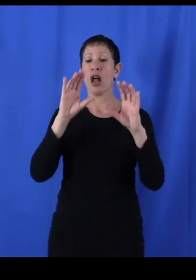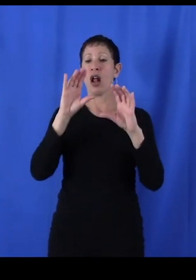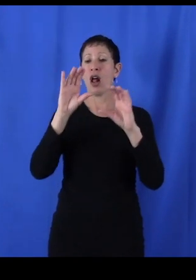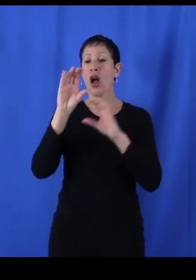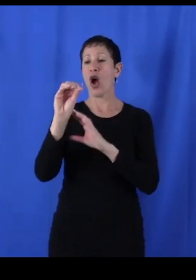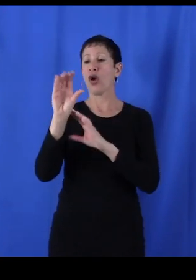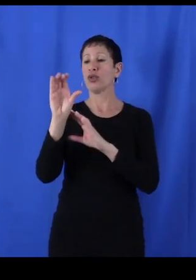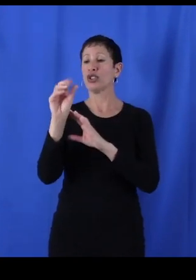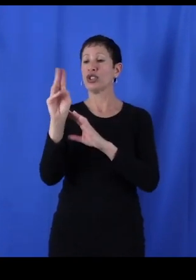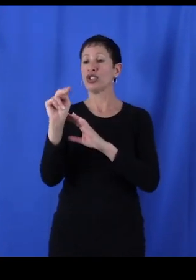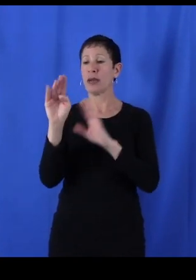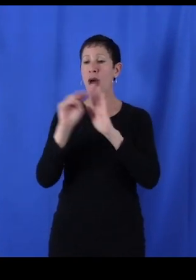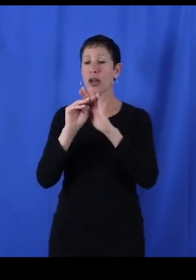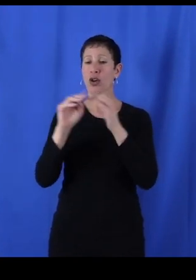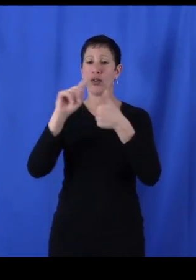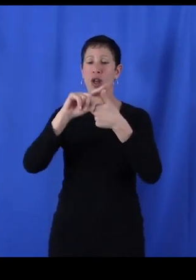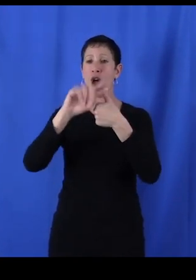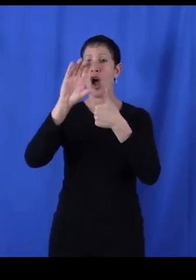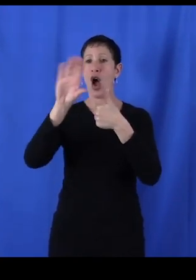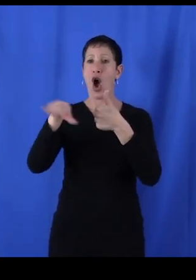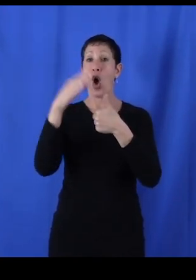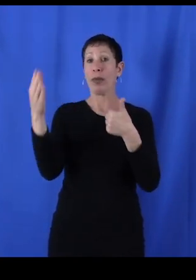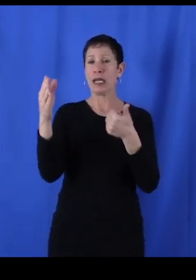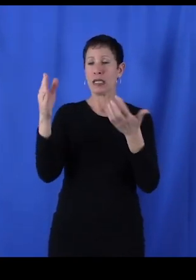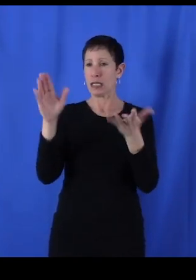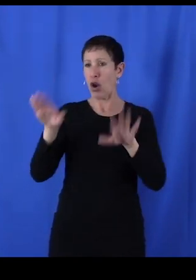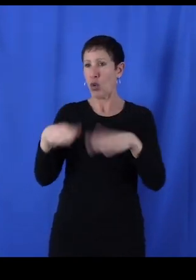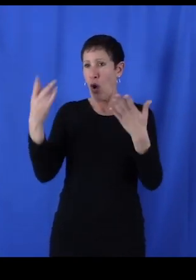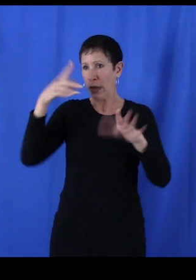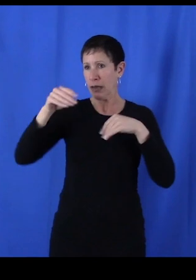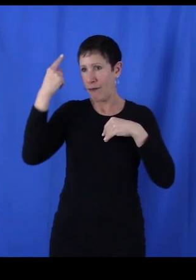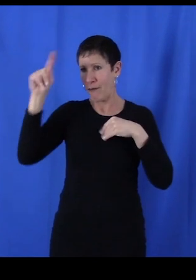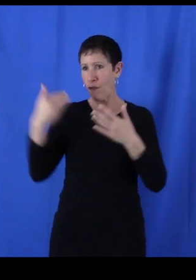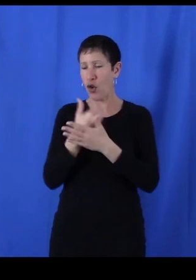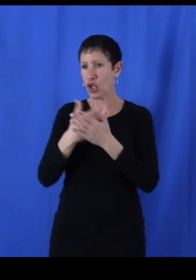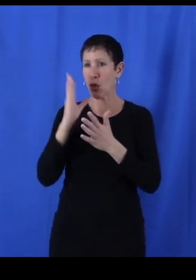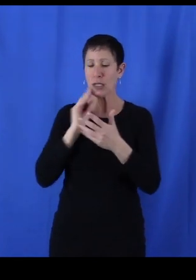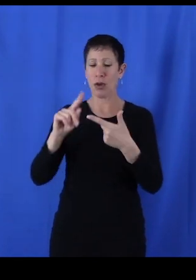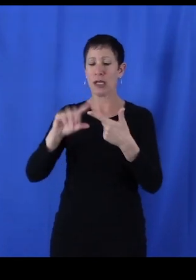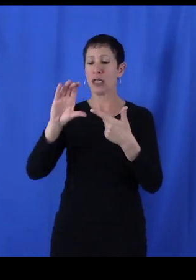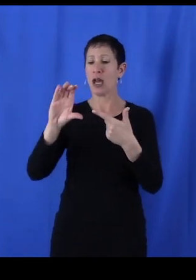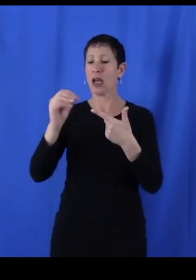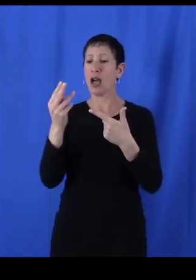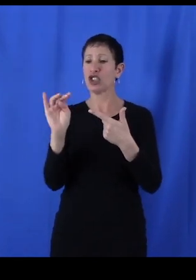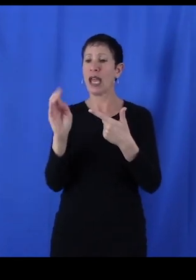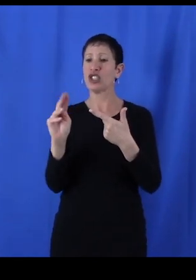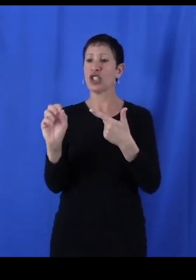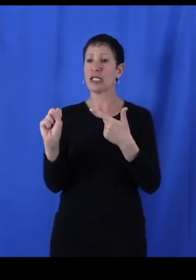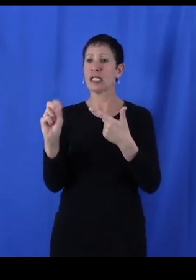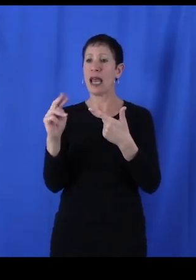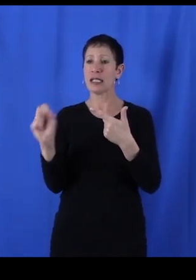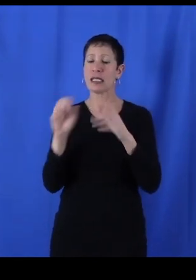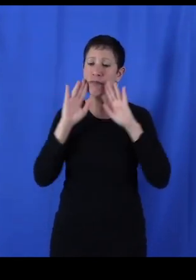model. OCEAN being an acronym for openness, how open you are to new experiences. Conscientiousness, whether